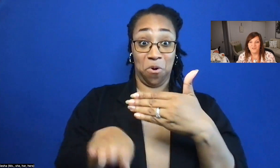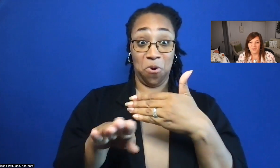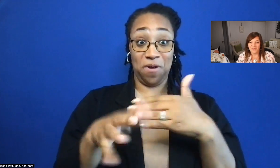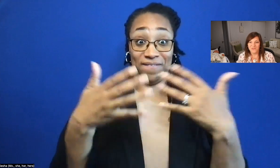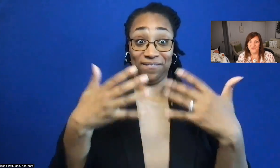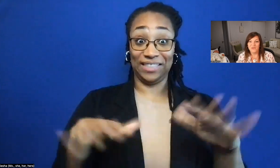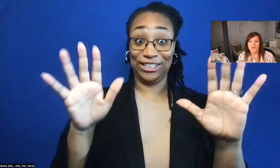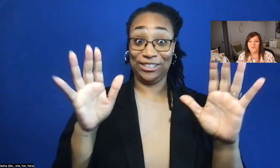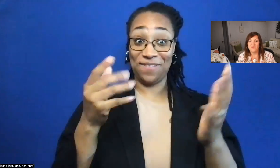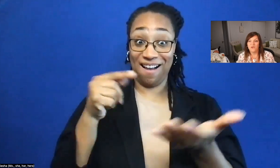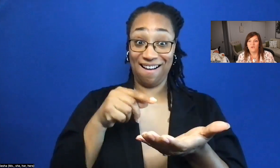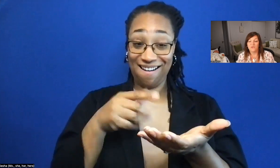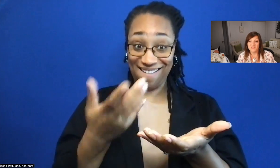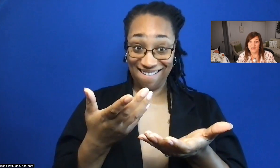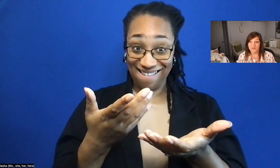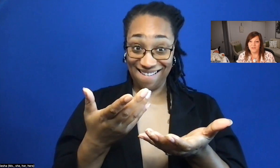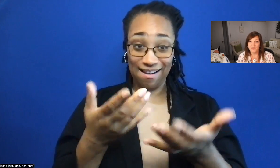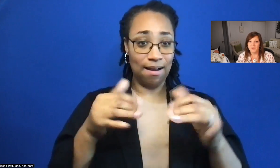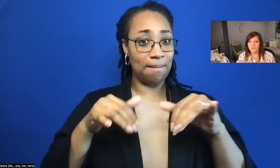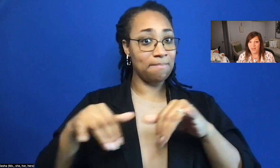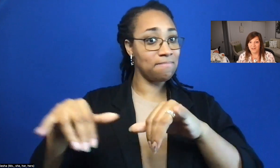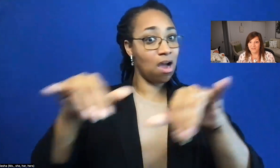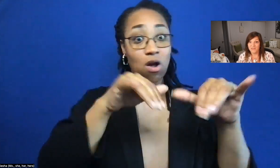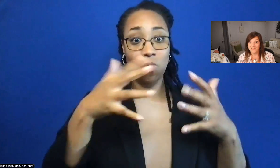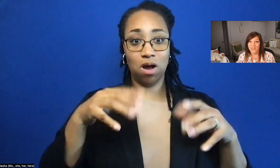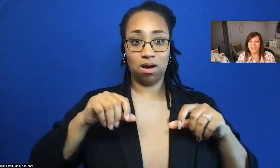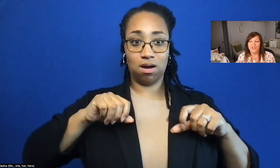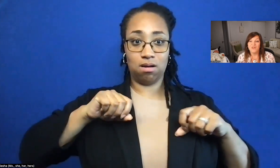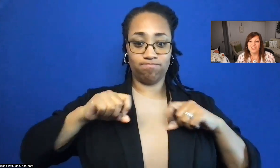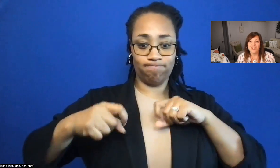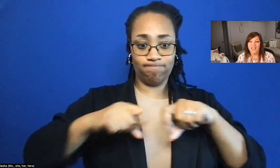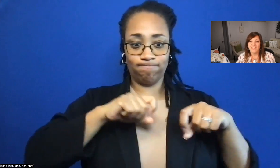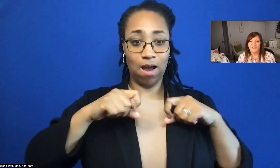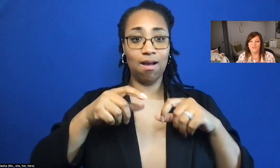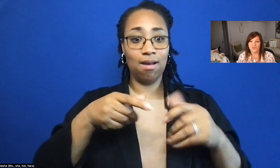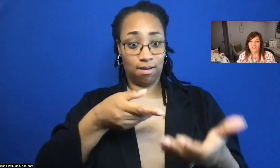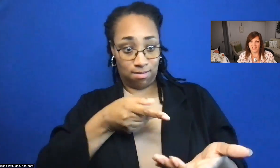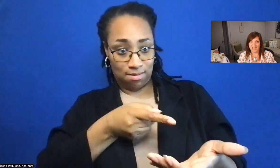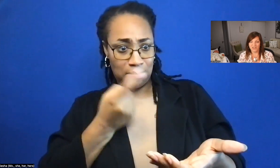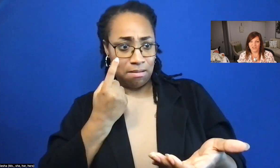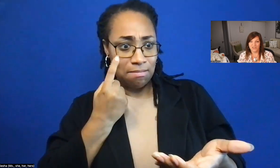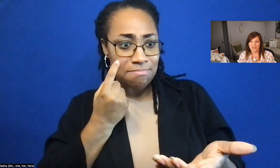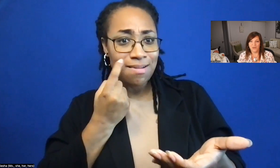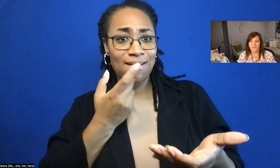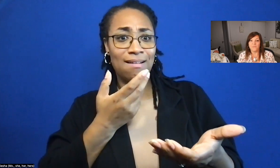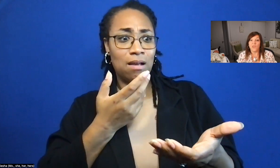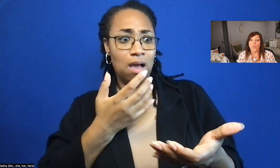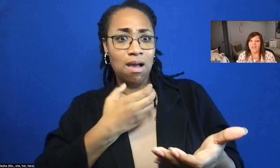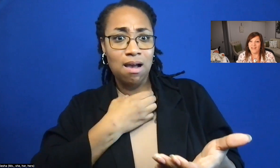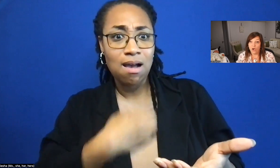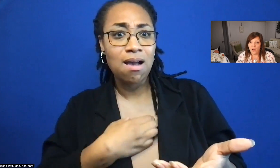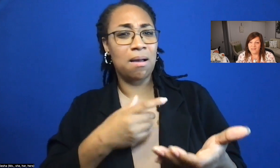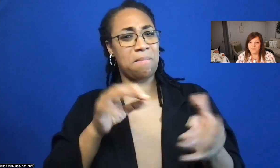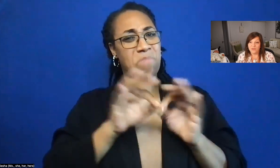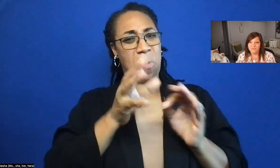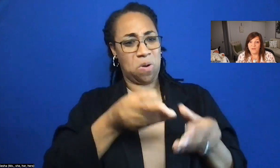After birth, your baby will go through stereotypical patterns to initiate their first latch. When at